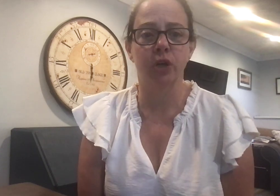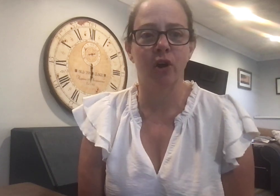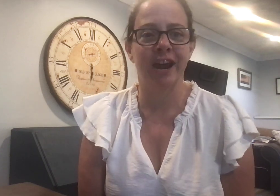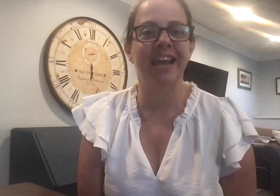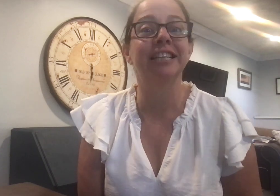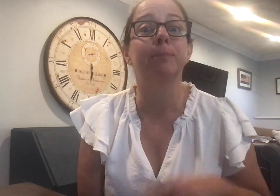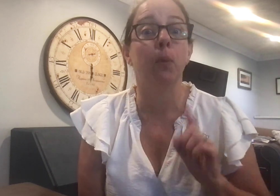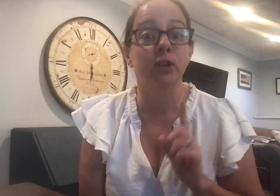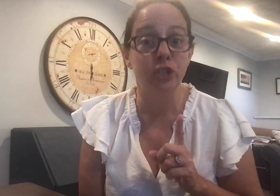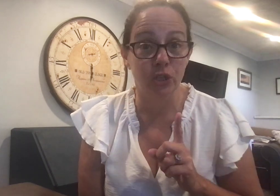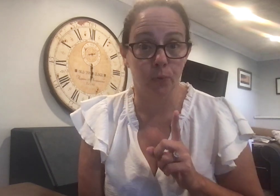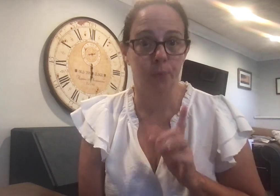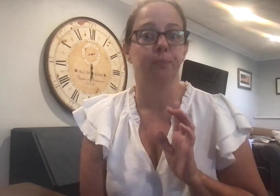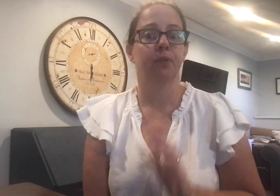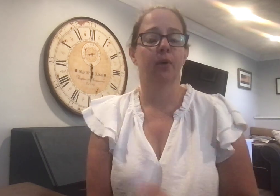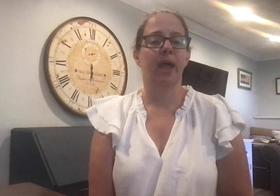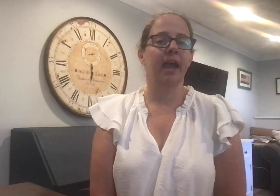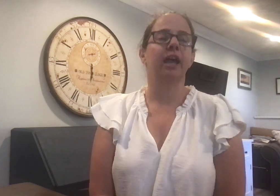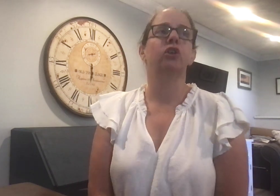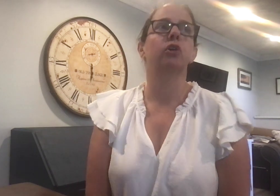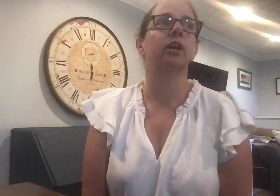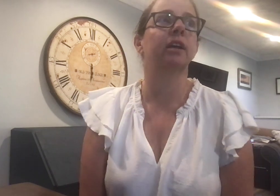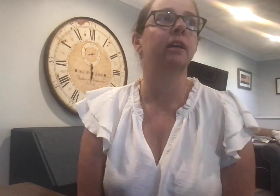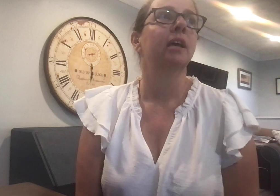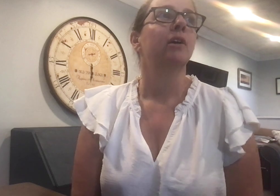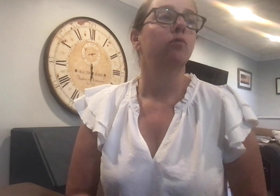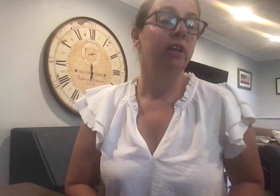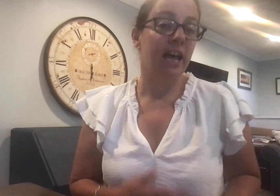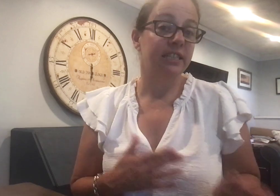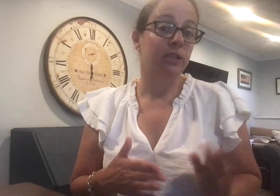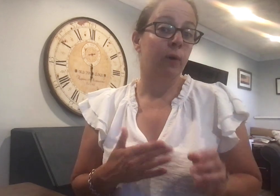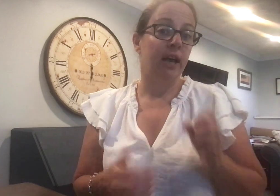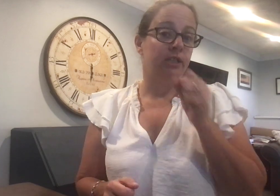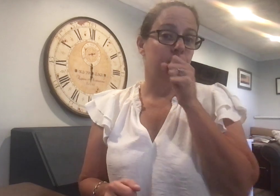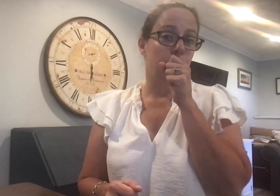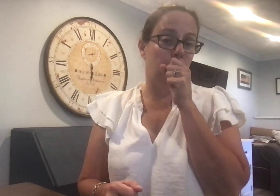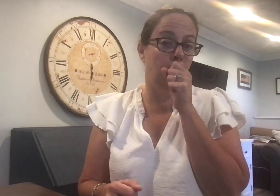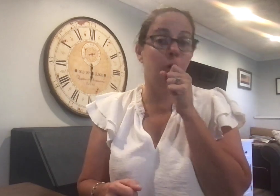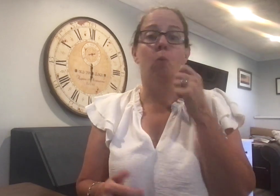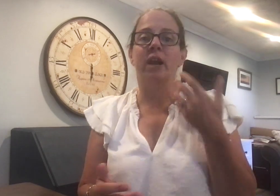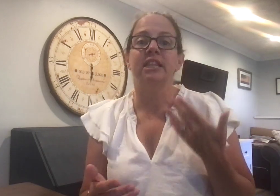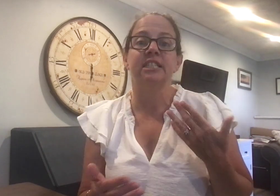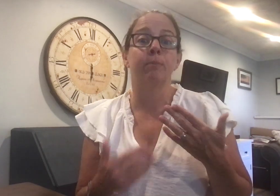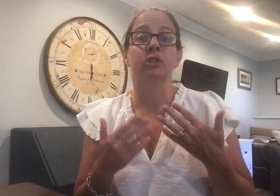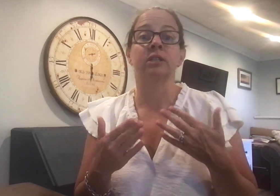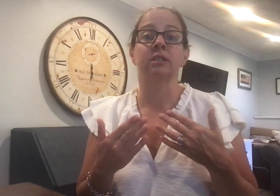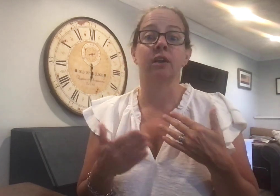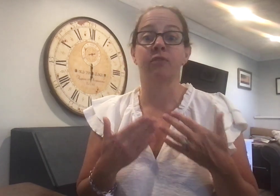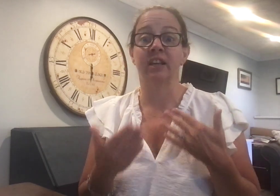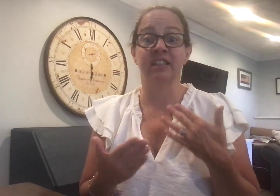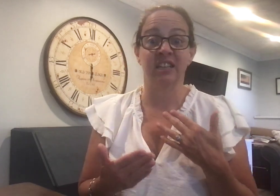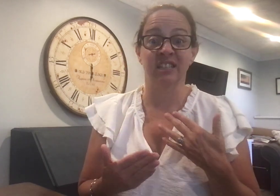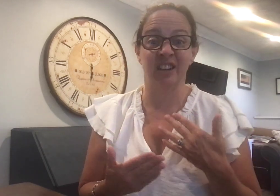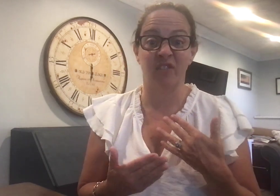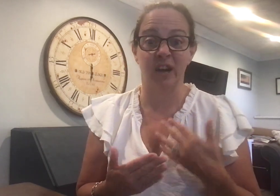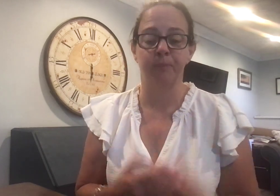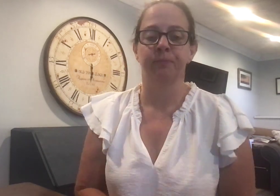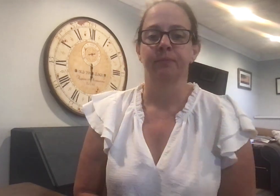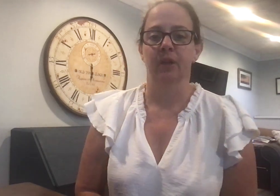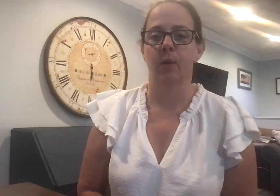our hands, but we do. Okay, and you're gonna realize because when I do one of these numbers, it's gonna feel a little different.